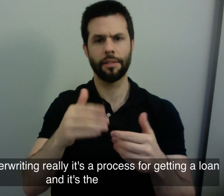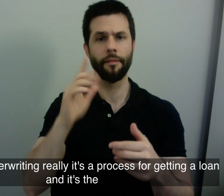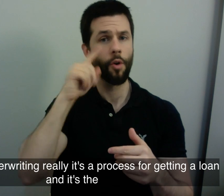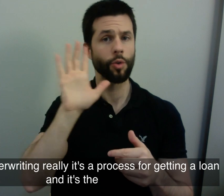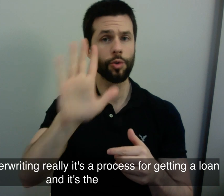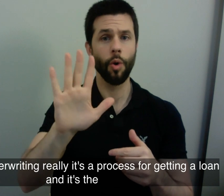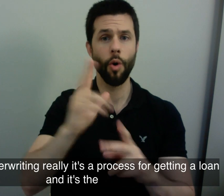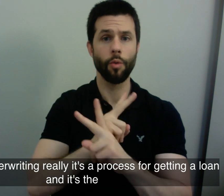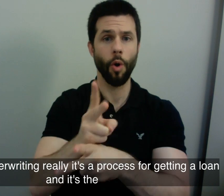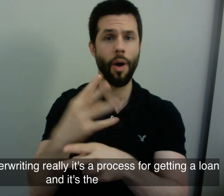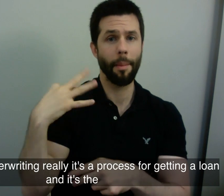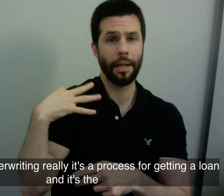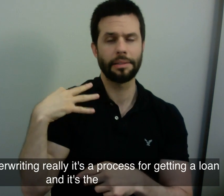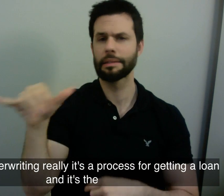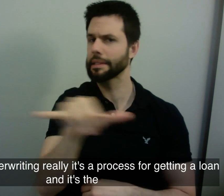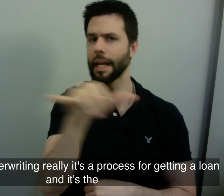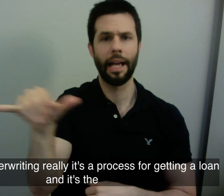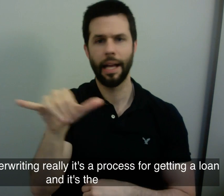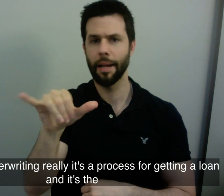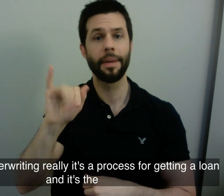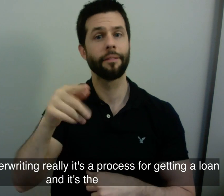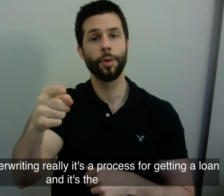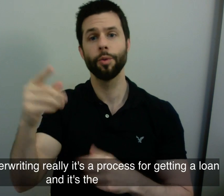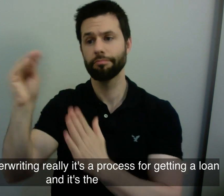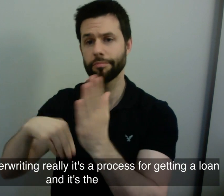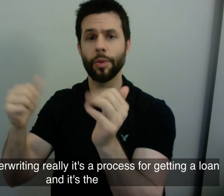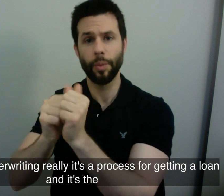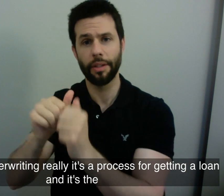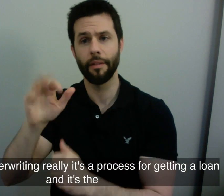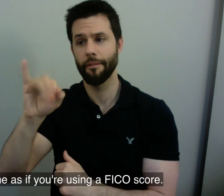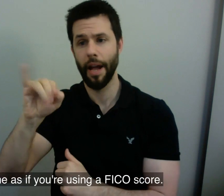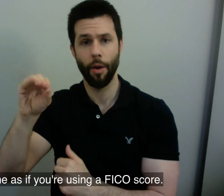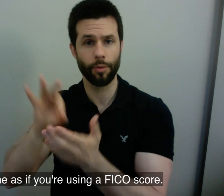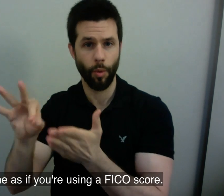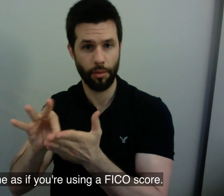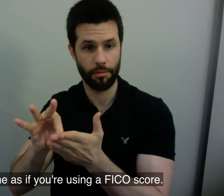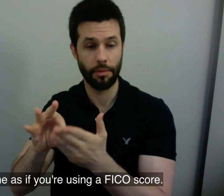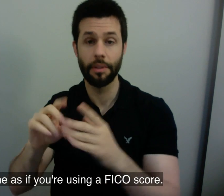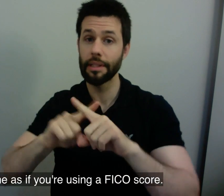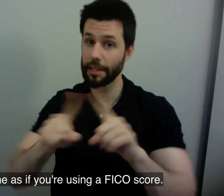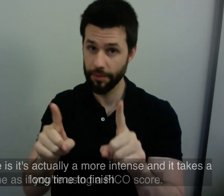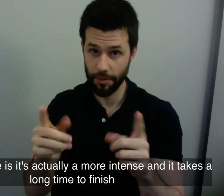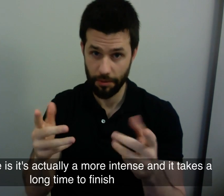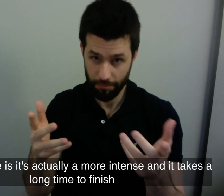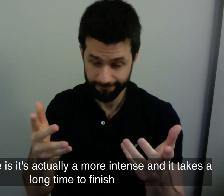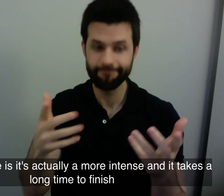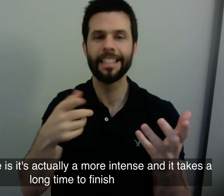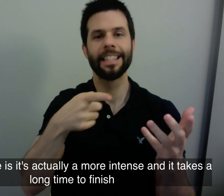So manual underwriting really it's a process for getting a loan, and it's the same as if you're using a FICO score. The